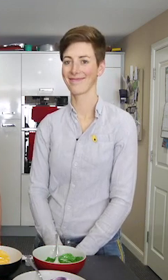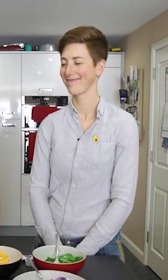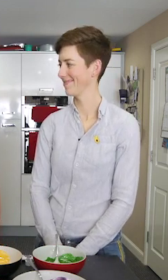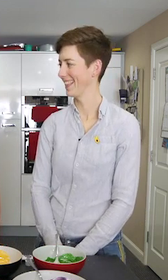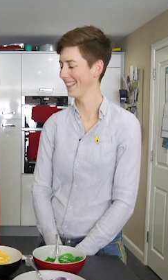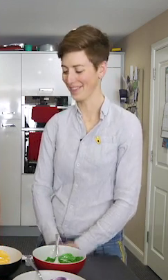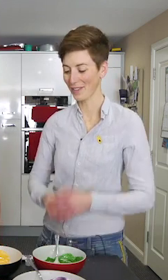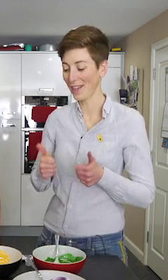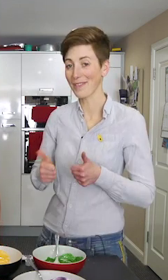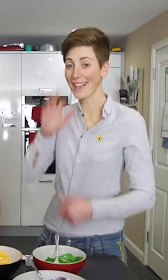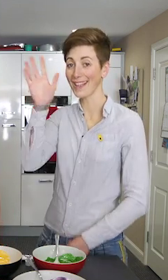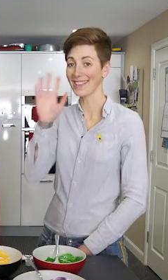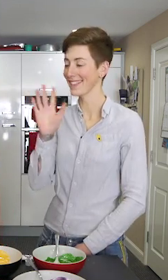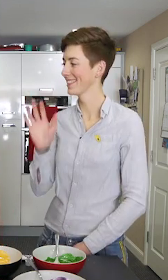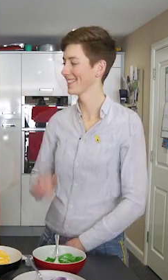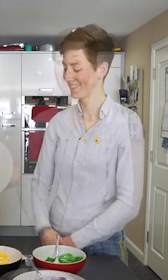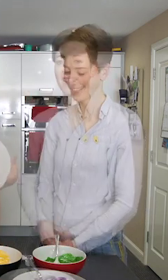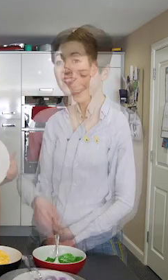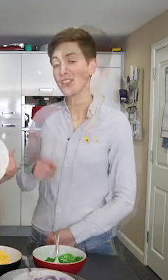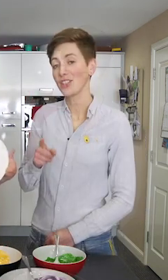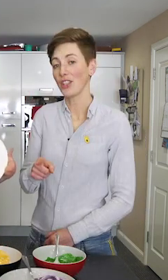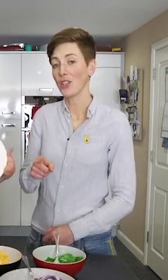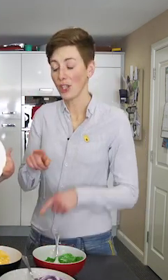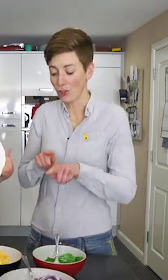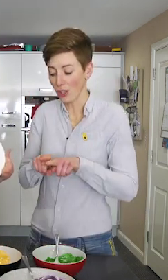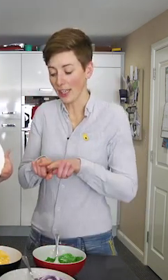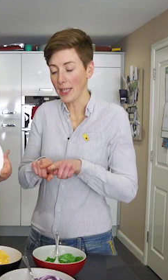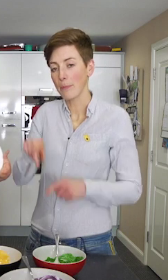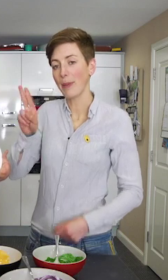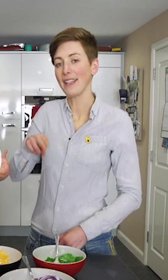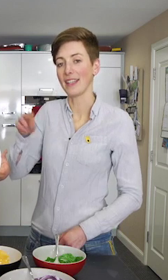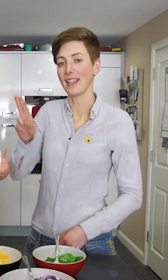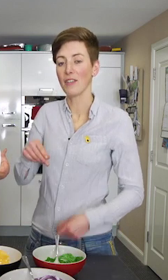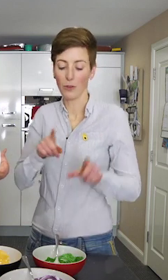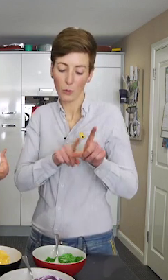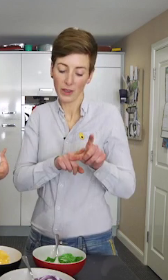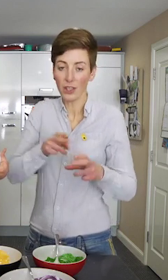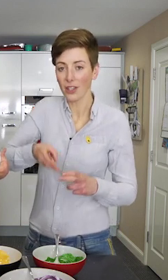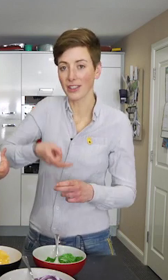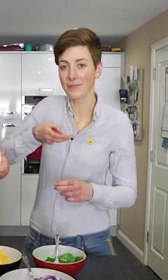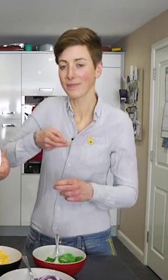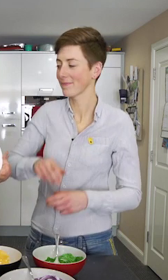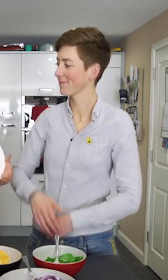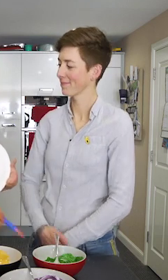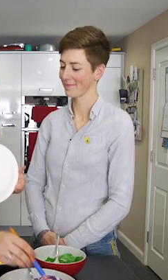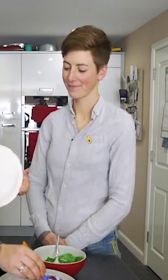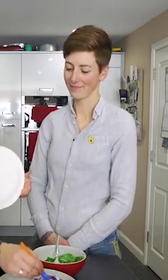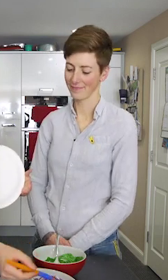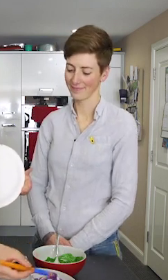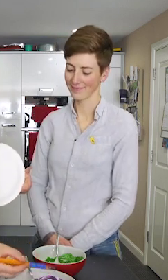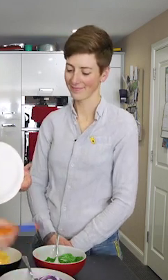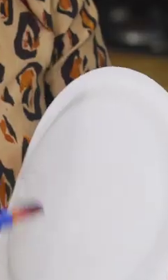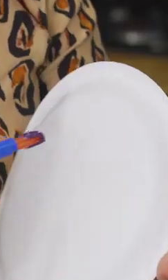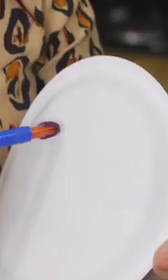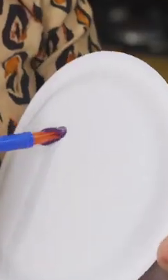Lovely colours. What lovely colours. So you could try painting with the yoghurt.